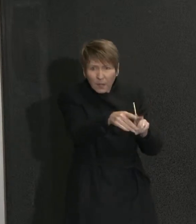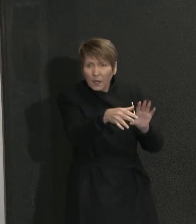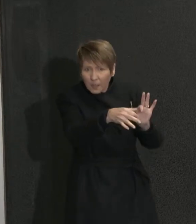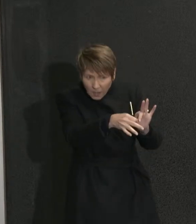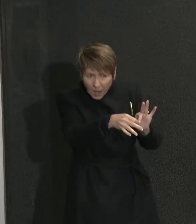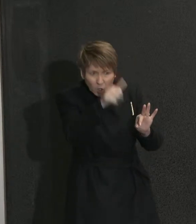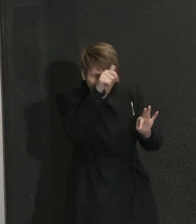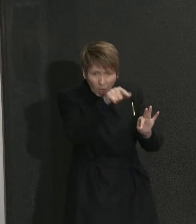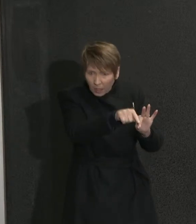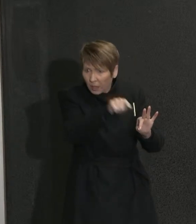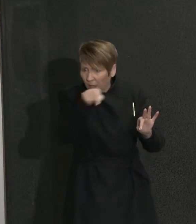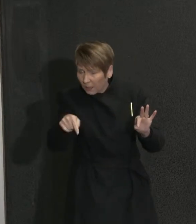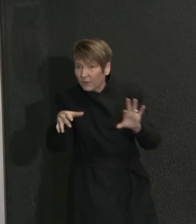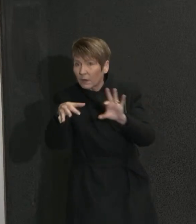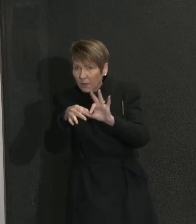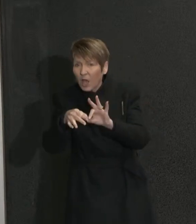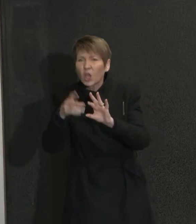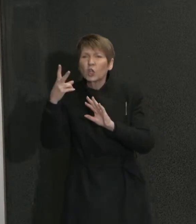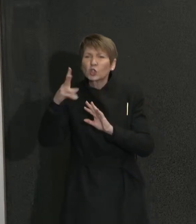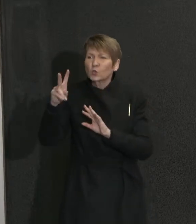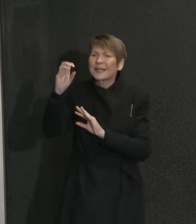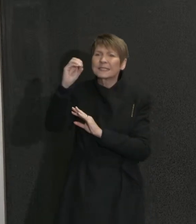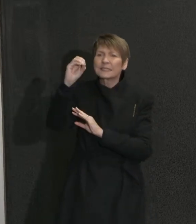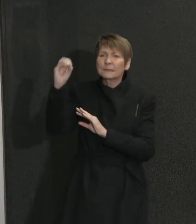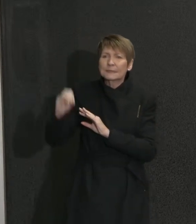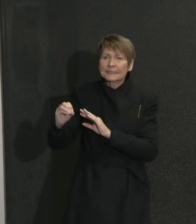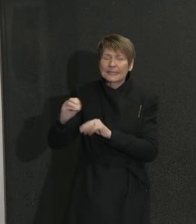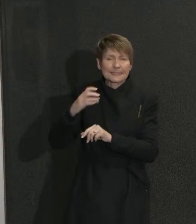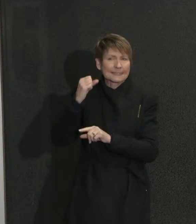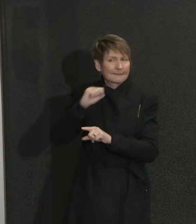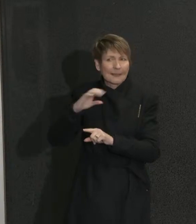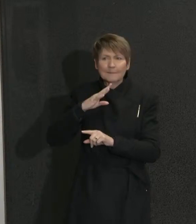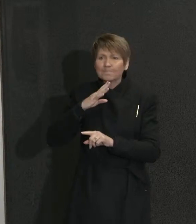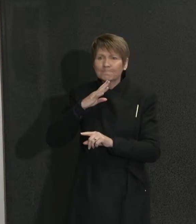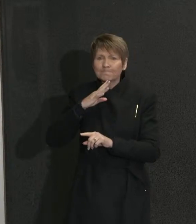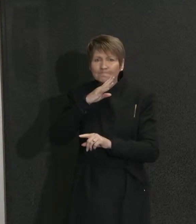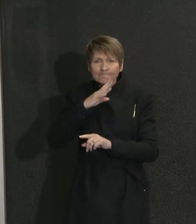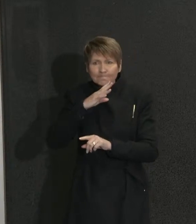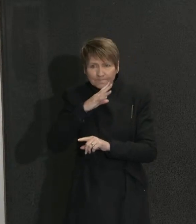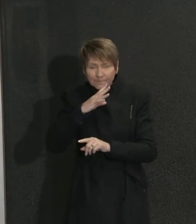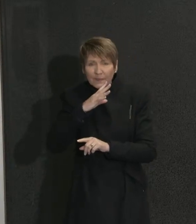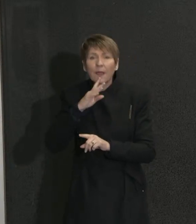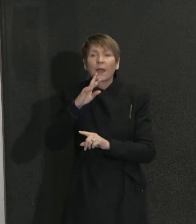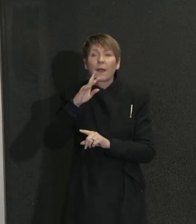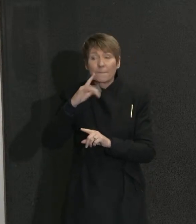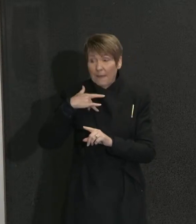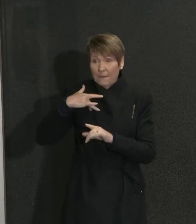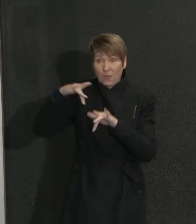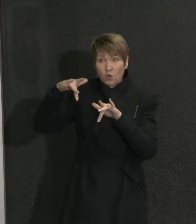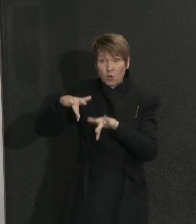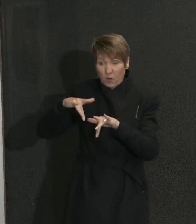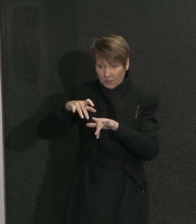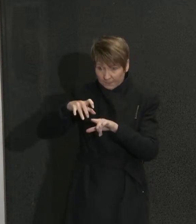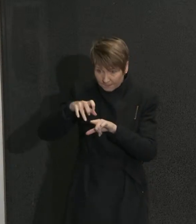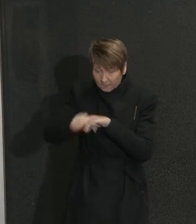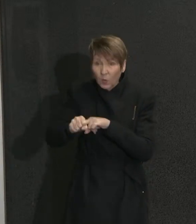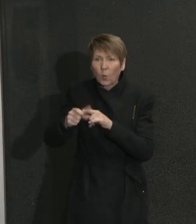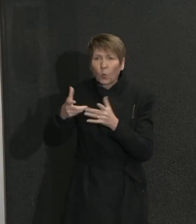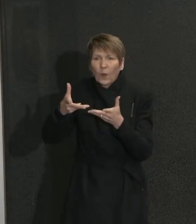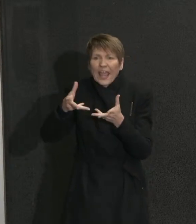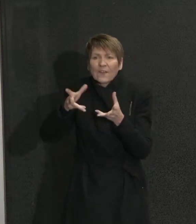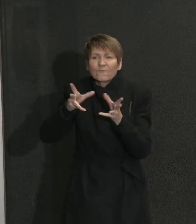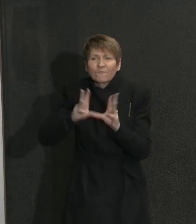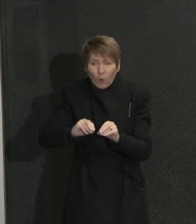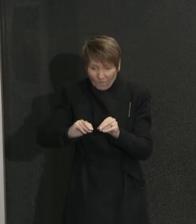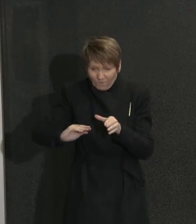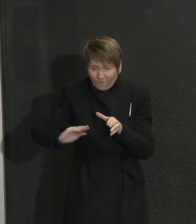Now, it may well be that we can't get those links now, but as more cases further down that chain of transmission come forward, I know this doesn't